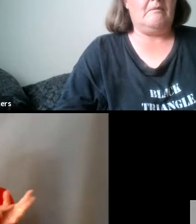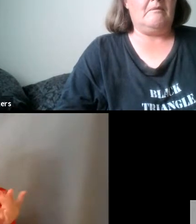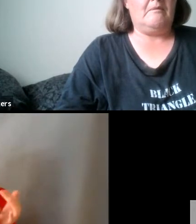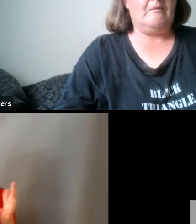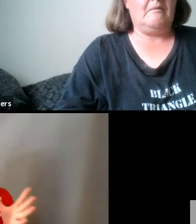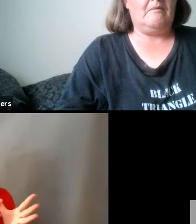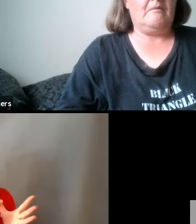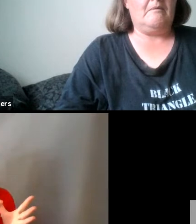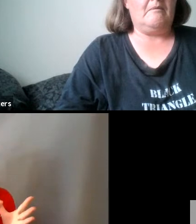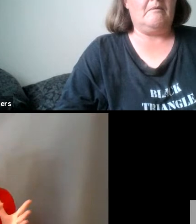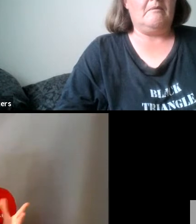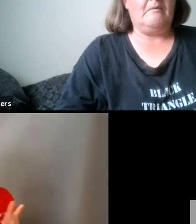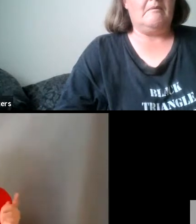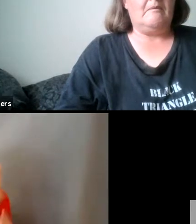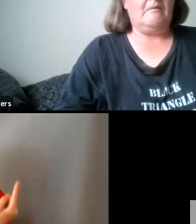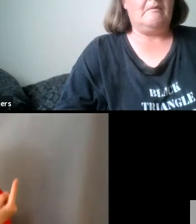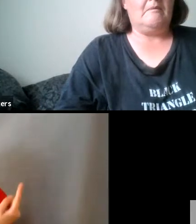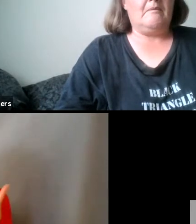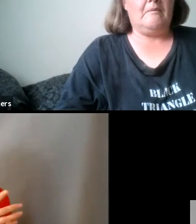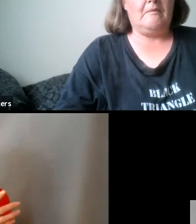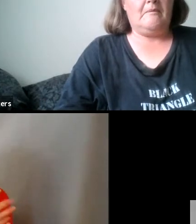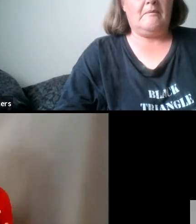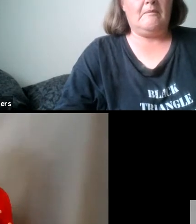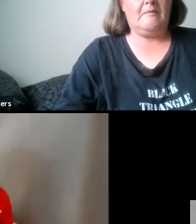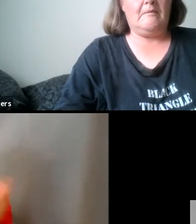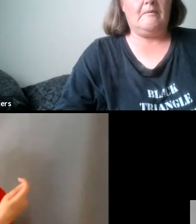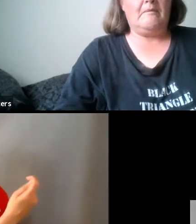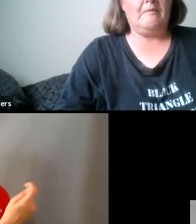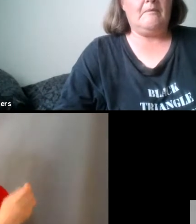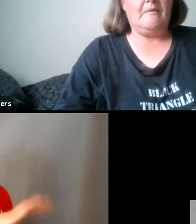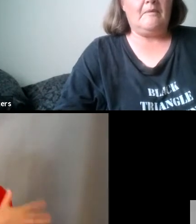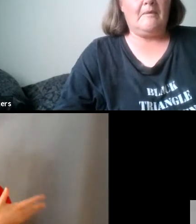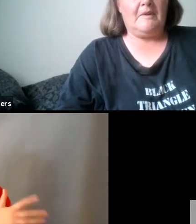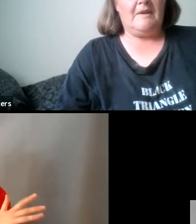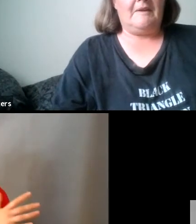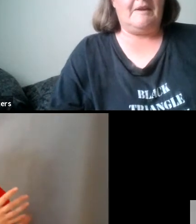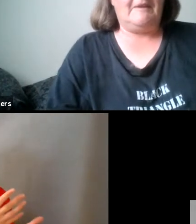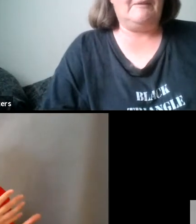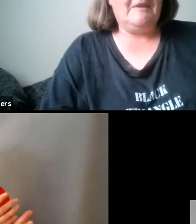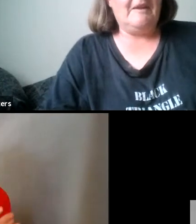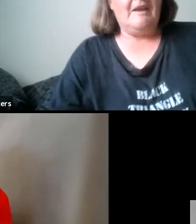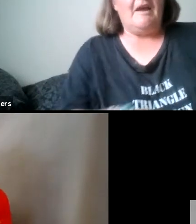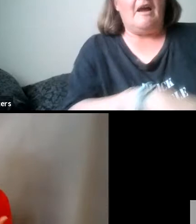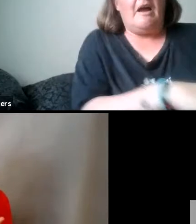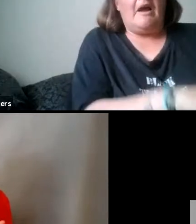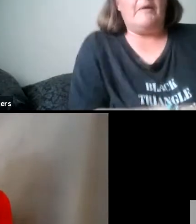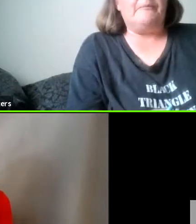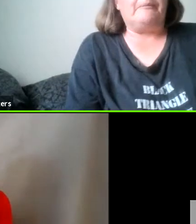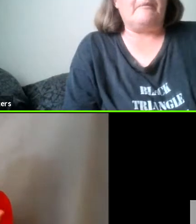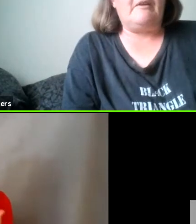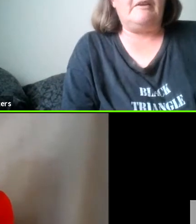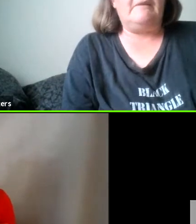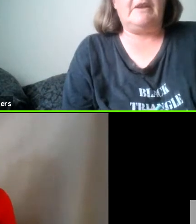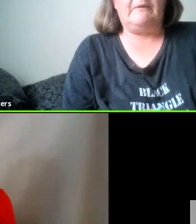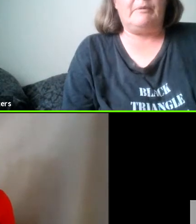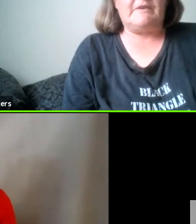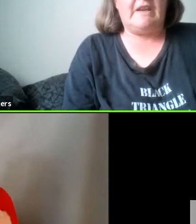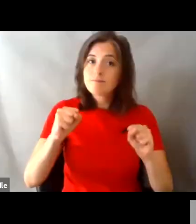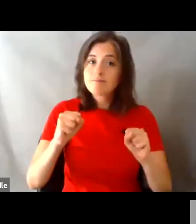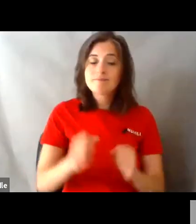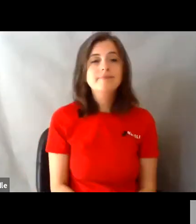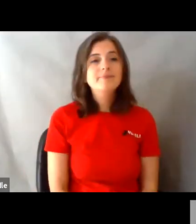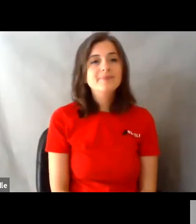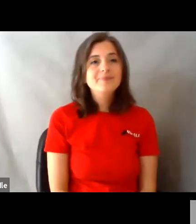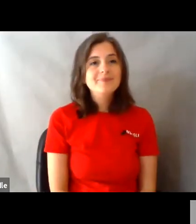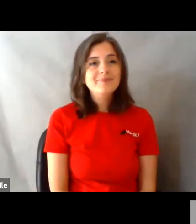Poetry and Mental Health Resistance Network. Thank you very much, Paula. When you're ready, please do begin. Good evening,